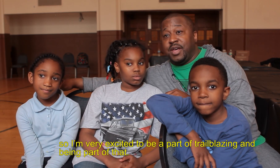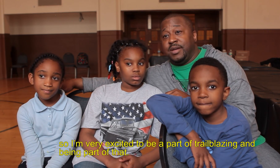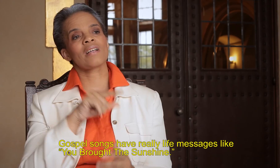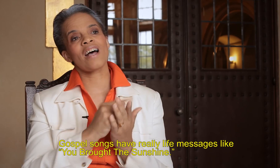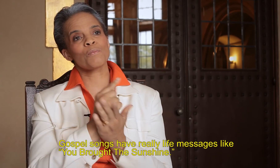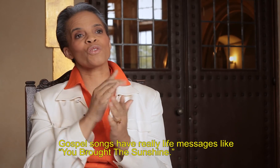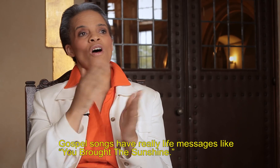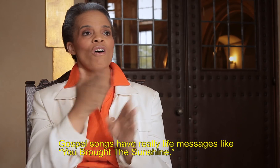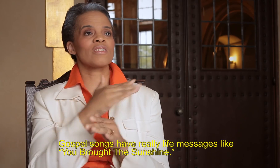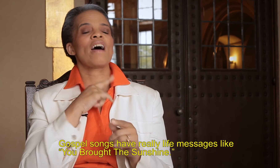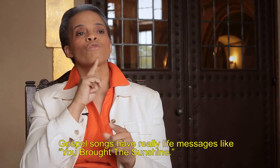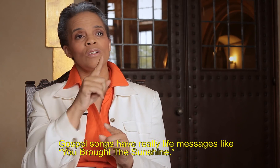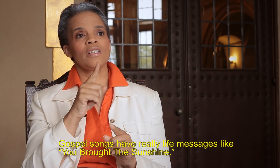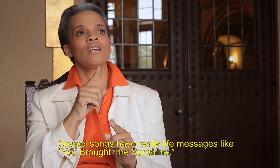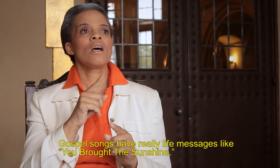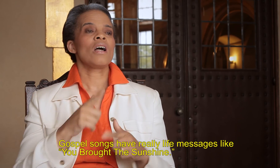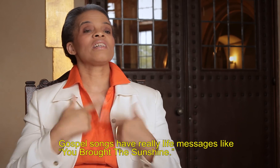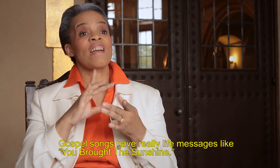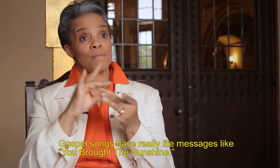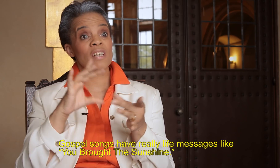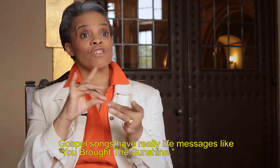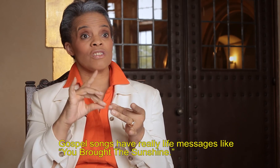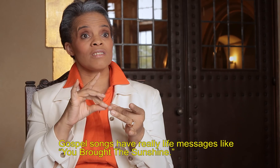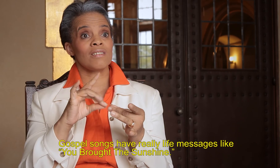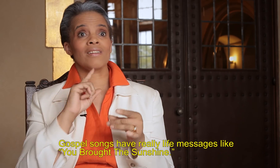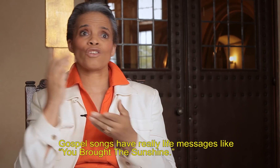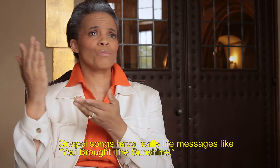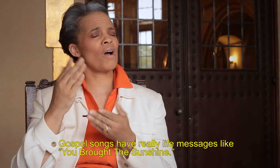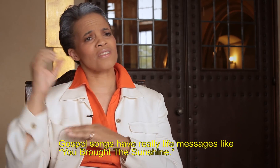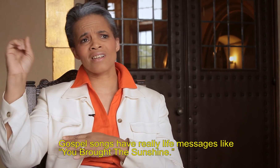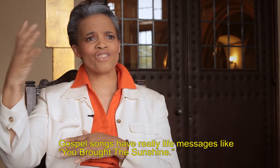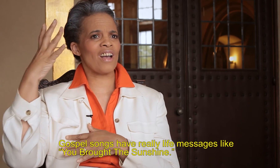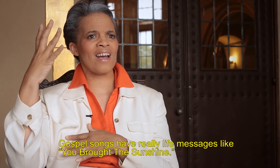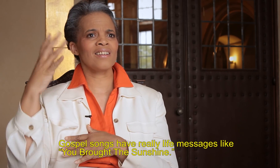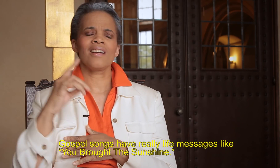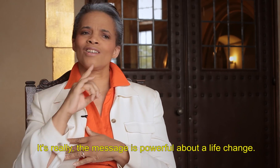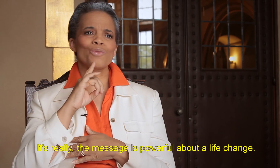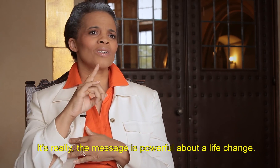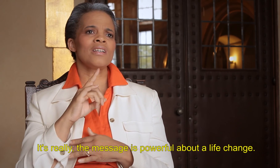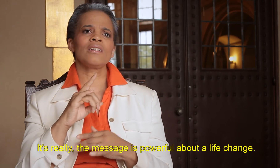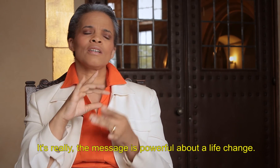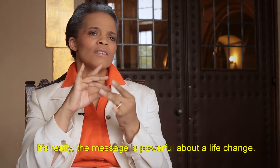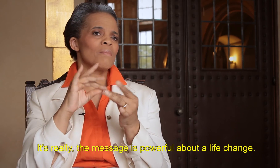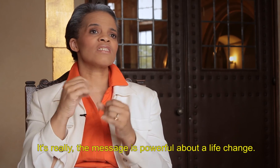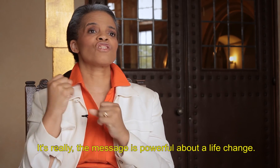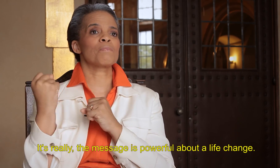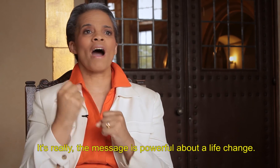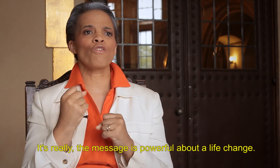that. Gospel songs have really life messages. Like you brought the sunshine, it's really, the message is